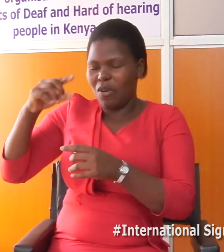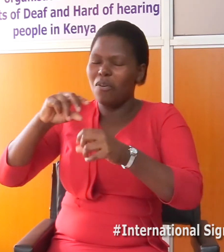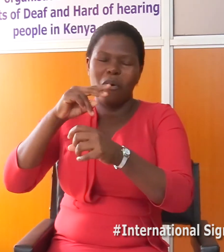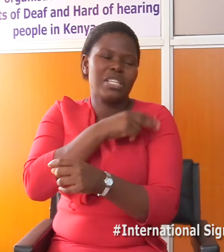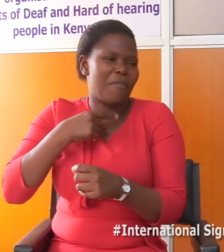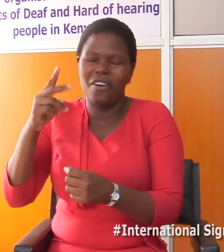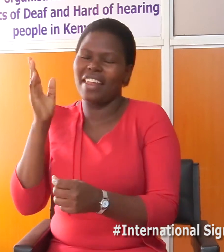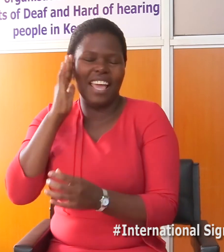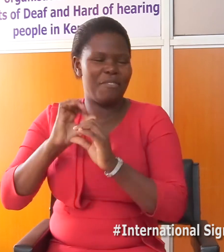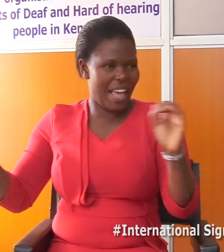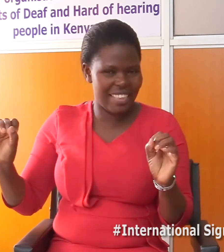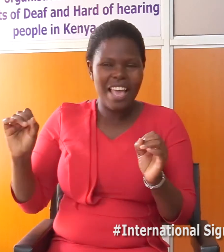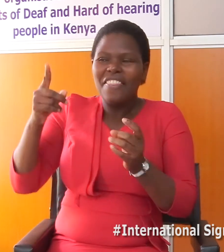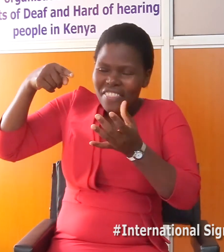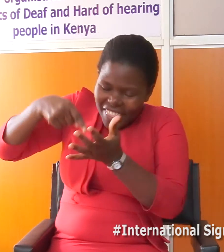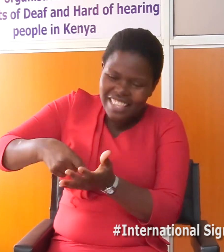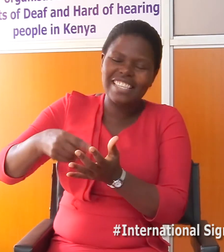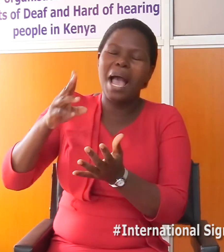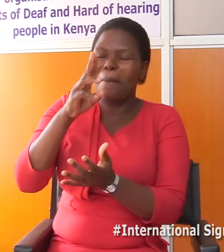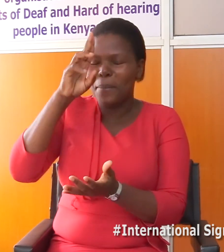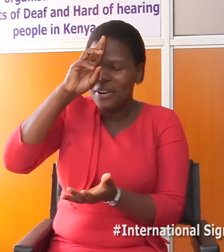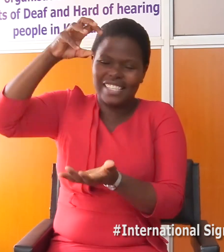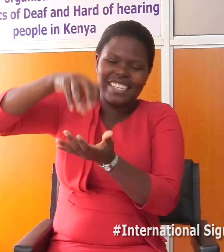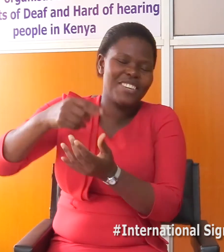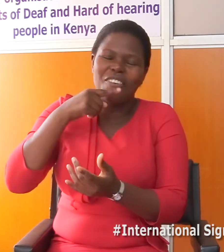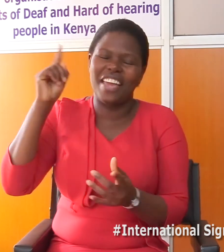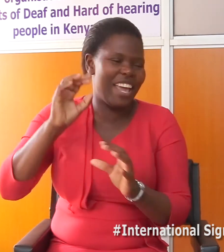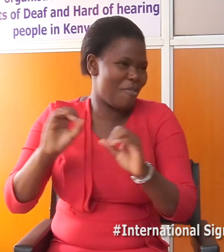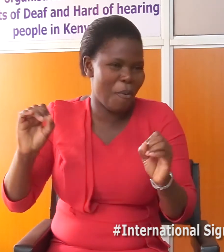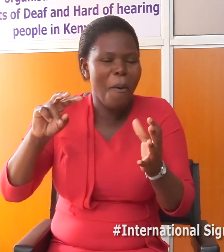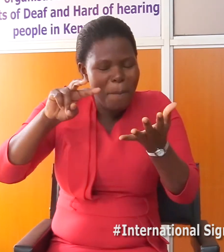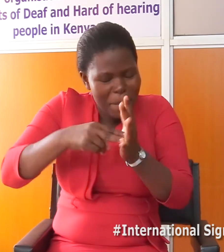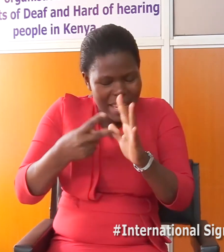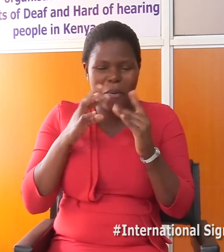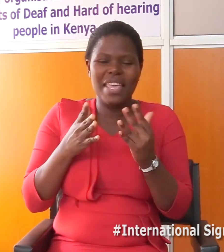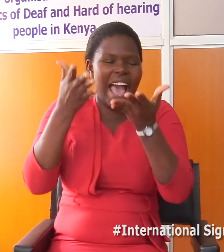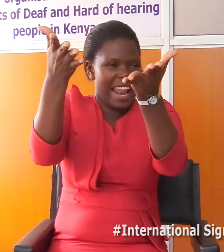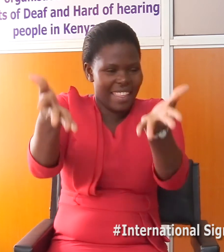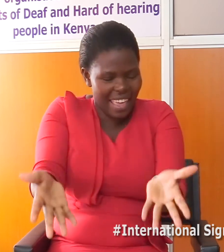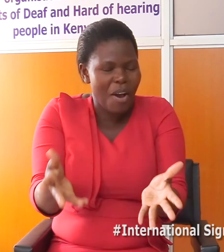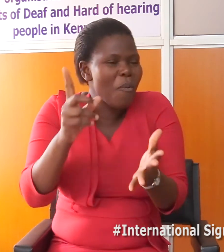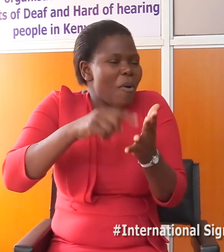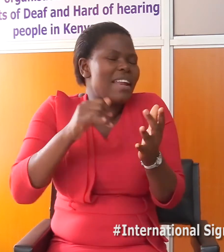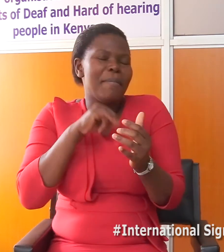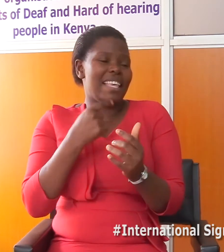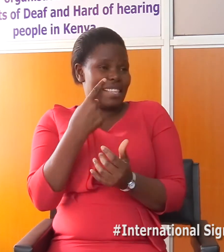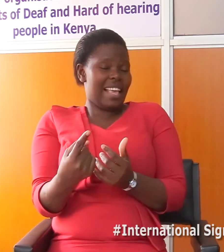hospital, everything, because sign language the language does not mean that this is for police, this is for hospital. No, the